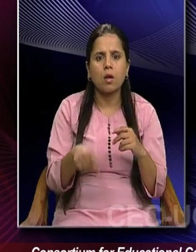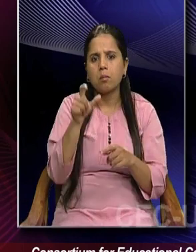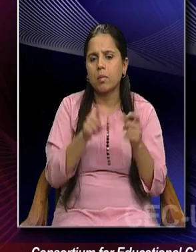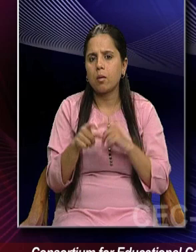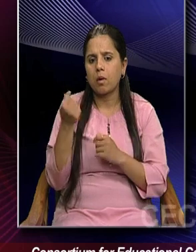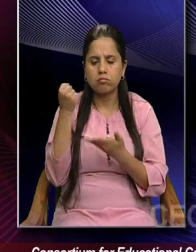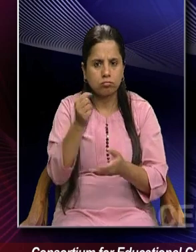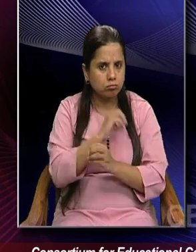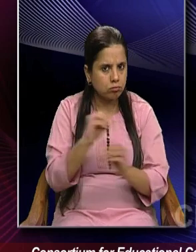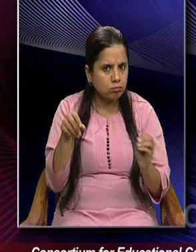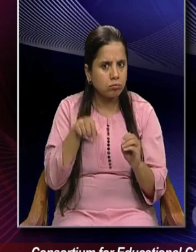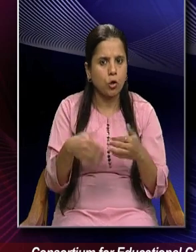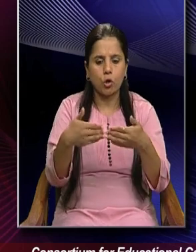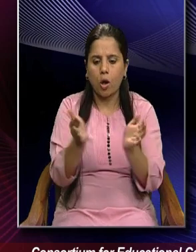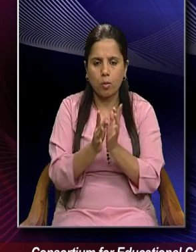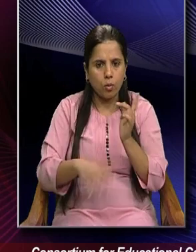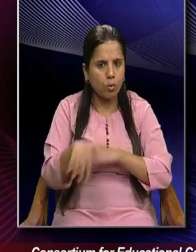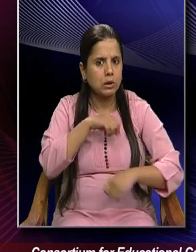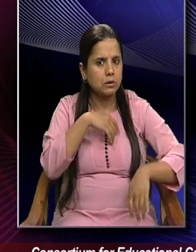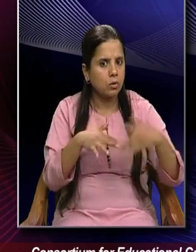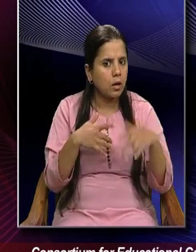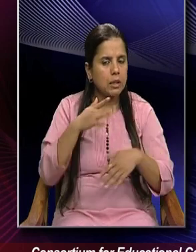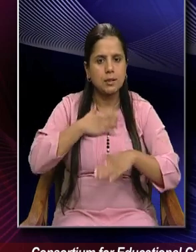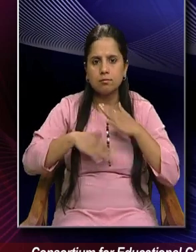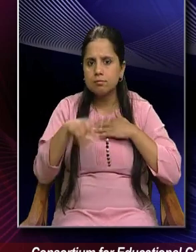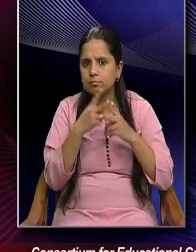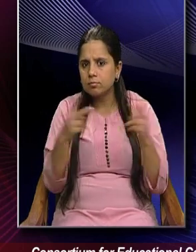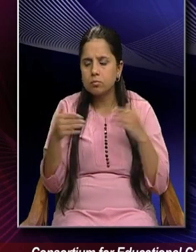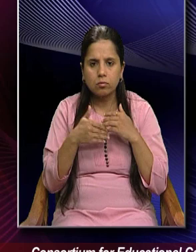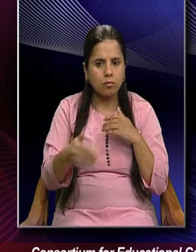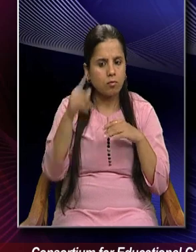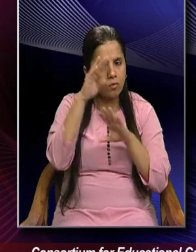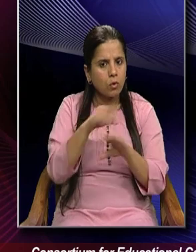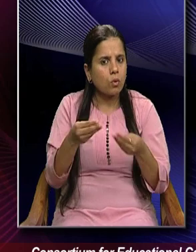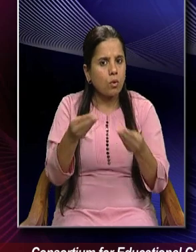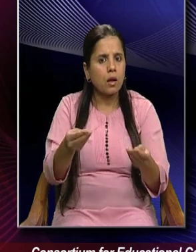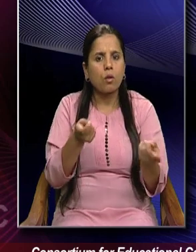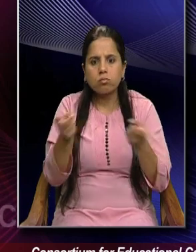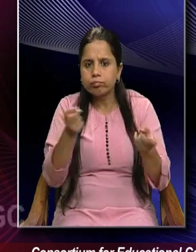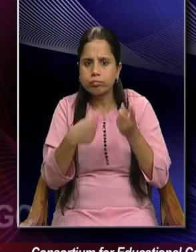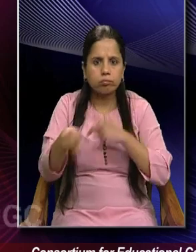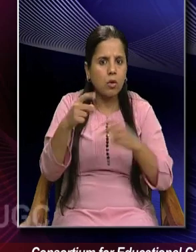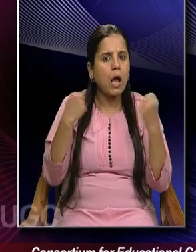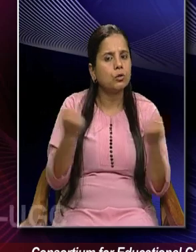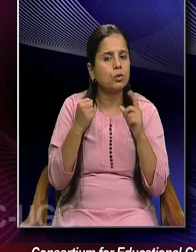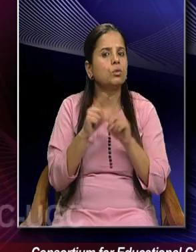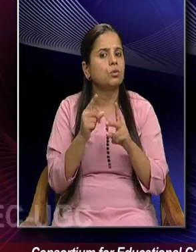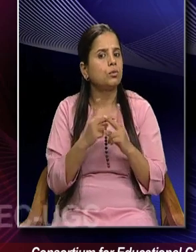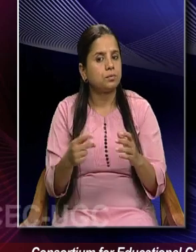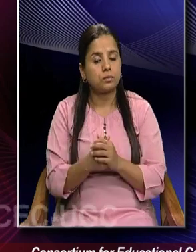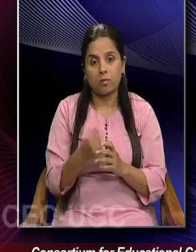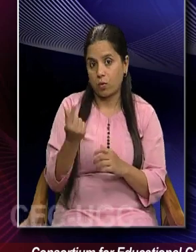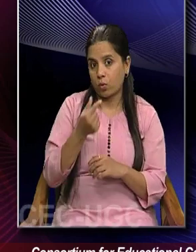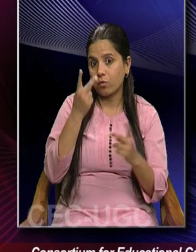and positives like community resilience, ongoing relief, and coordinated action. Use